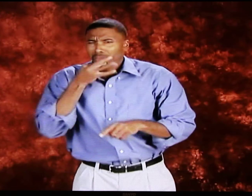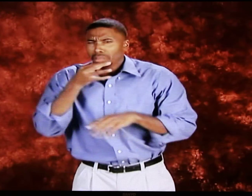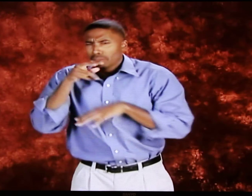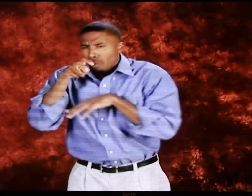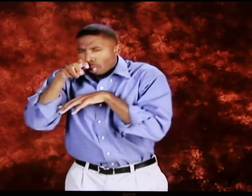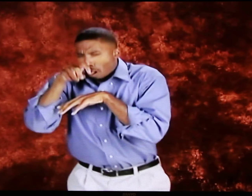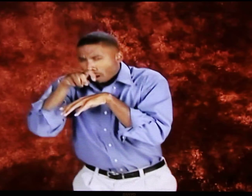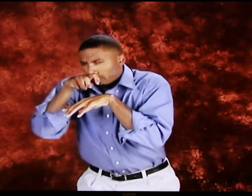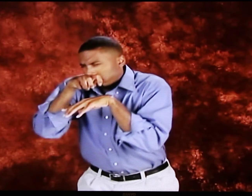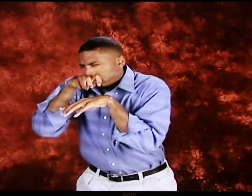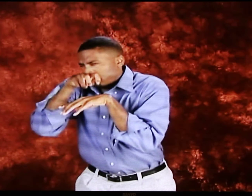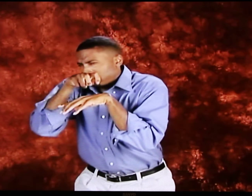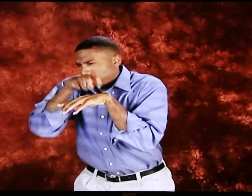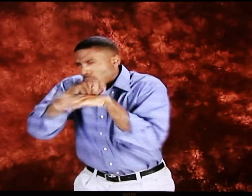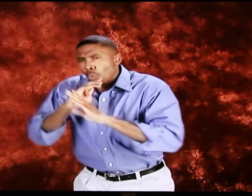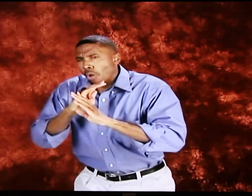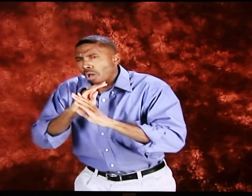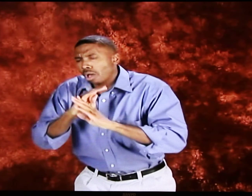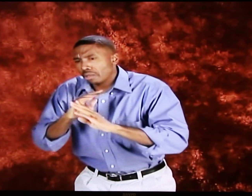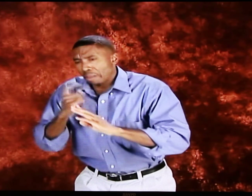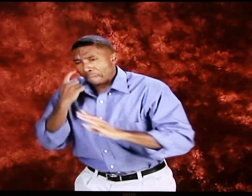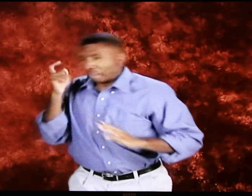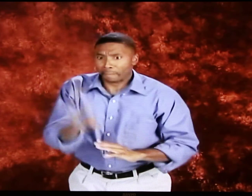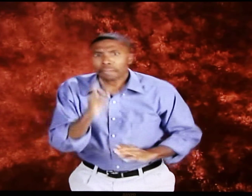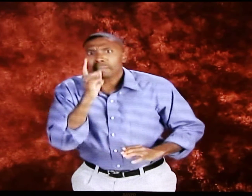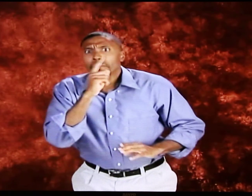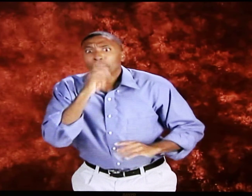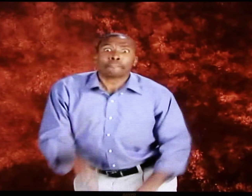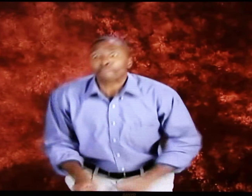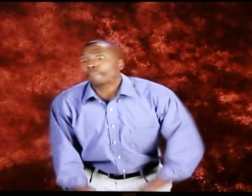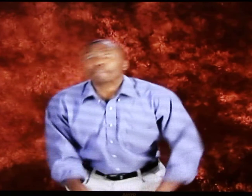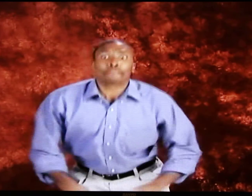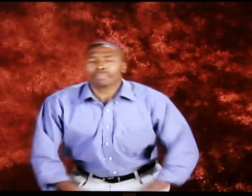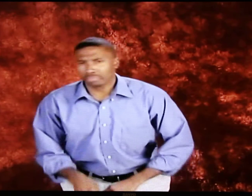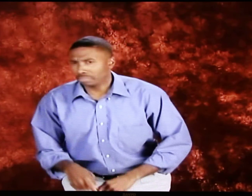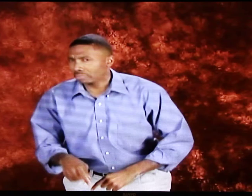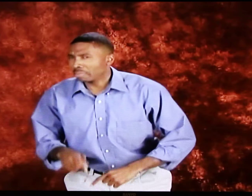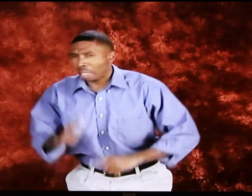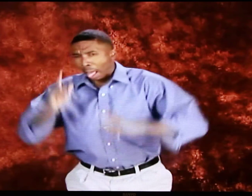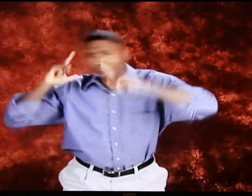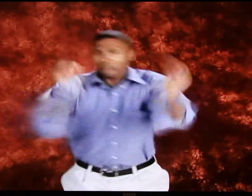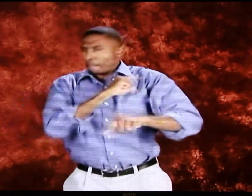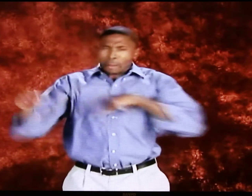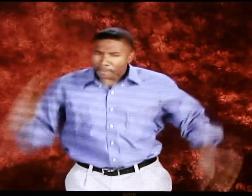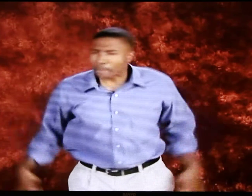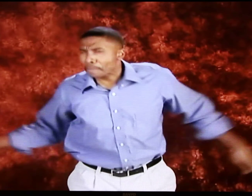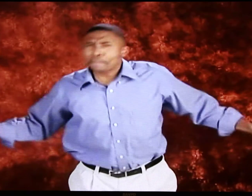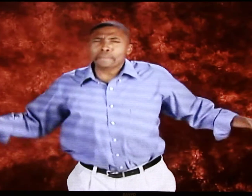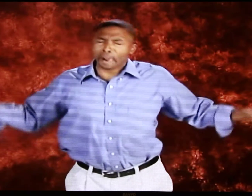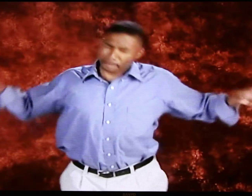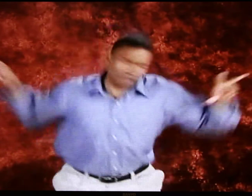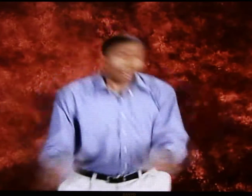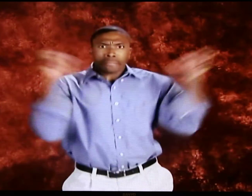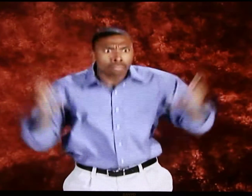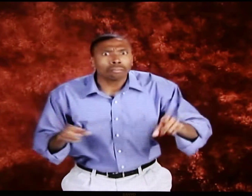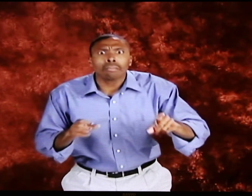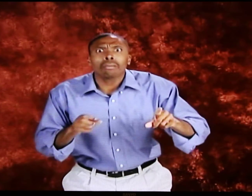owl and how the owl could sit completely silent, and when it would see a mouse scurrying on the ground, it could just